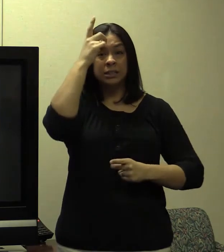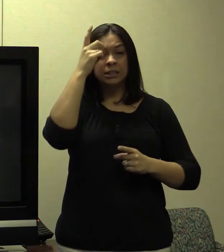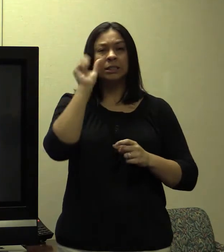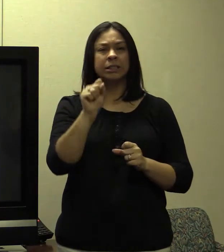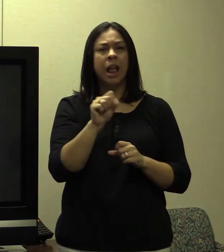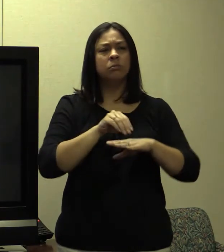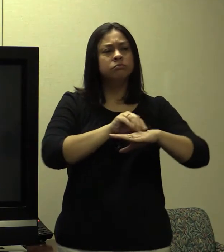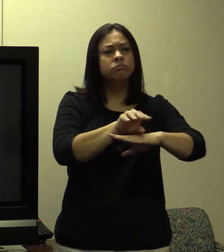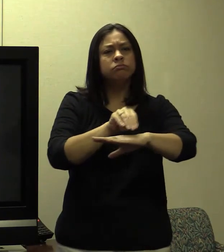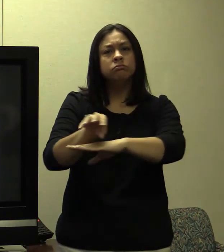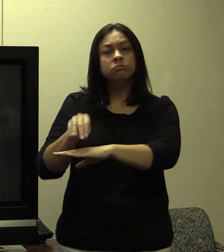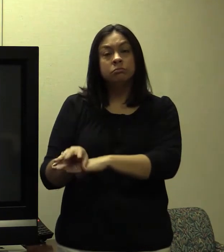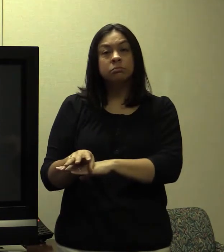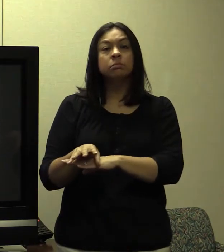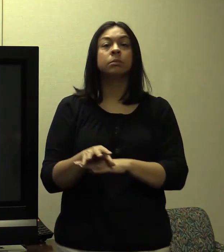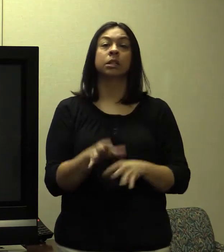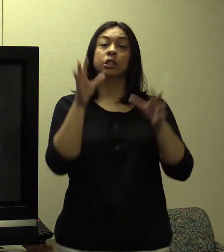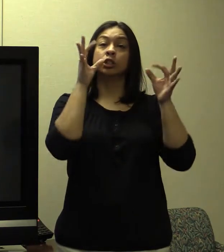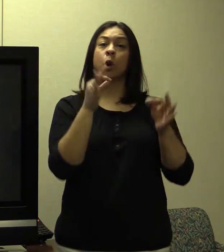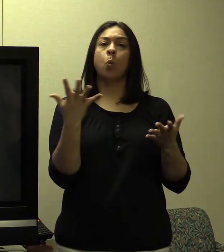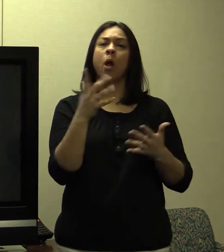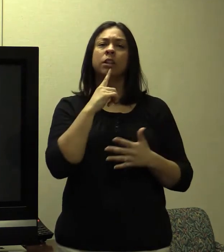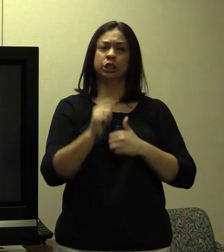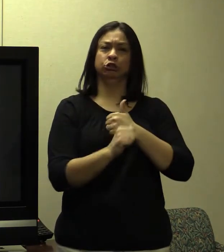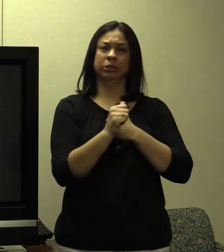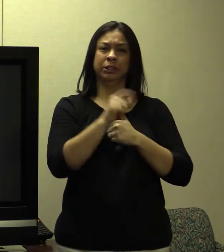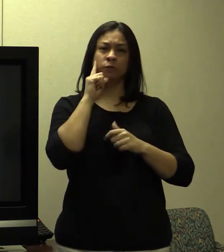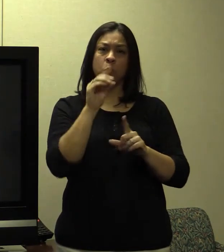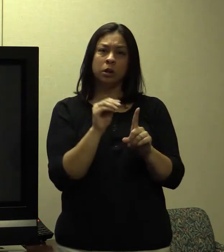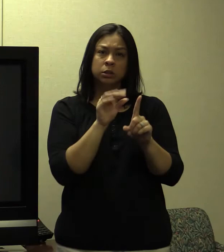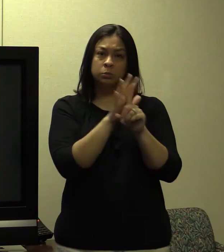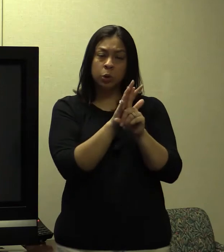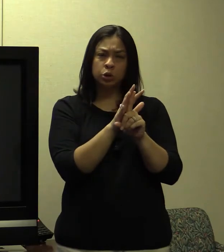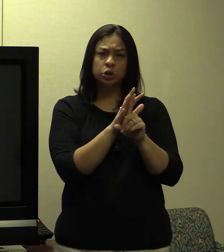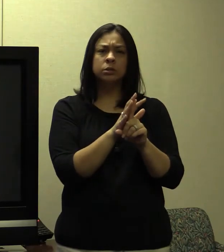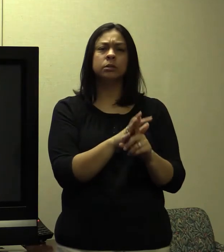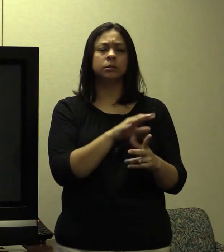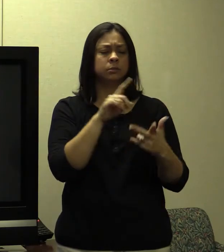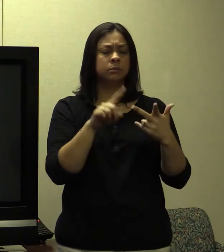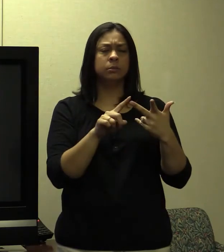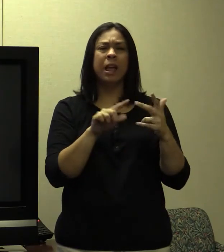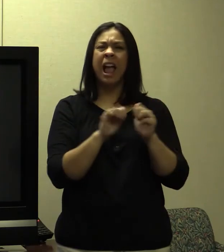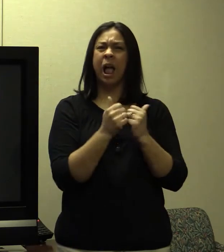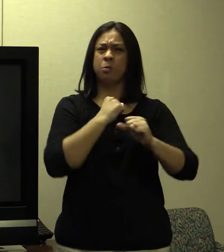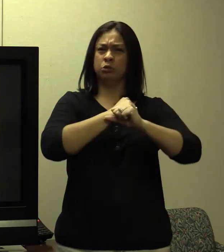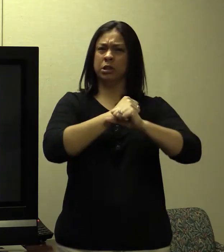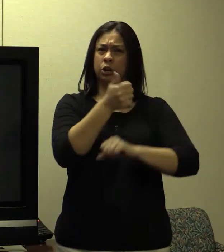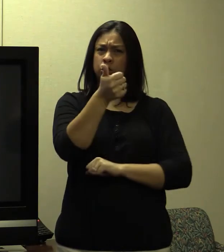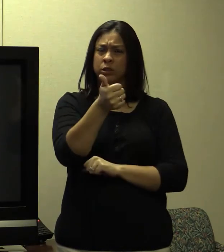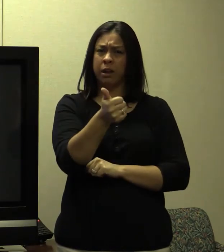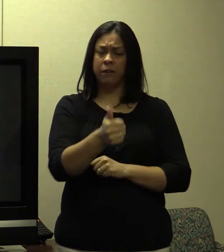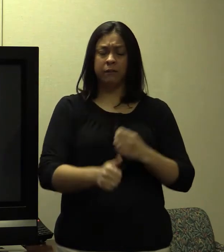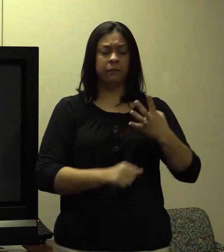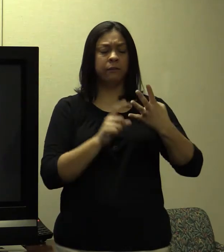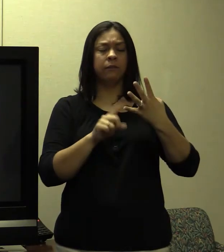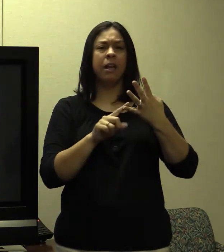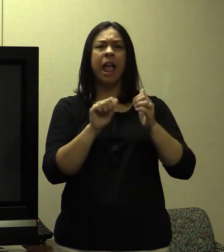transmitted, determine risk of exposure, how to protect yourself, how to respond if you are exposed,